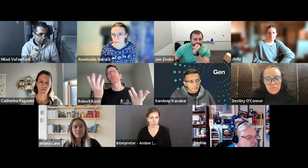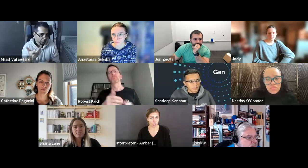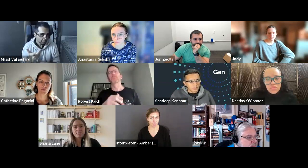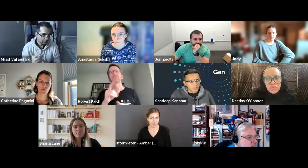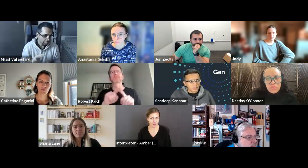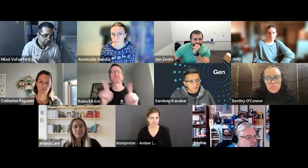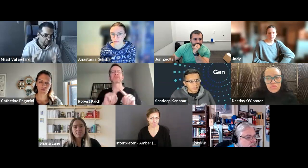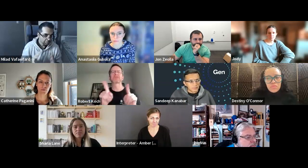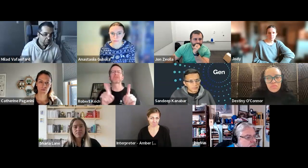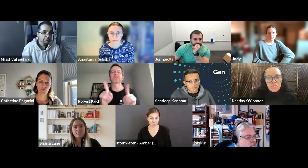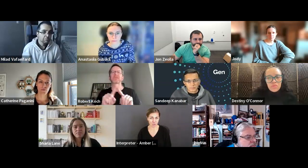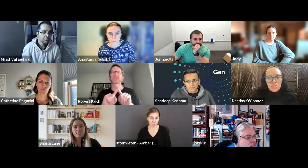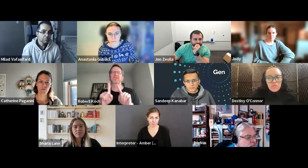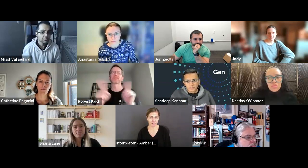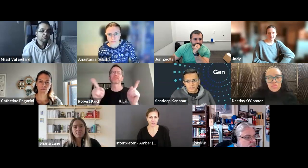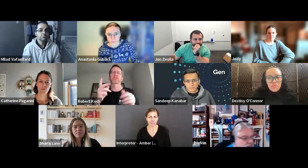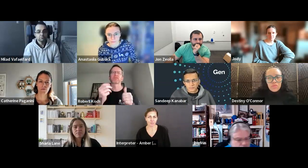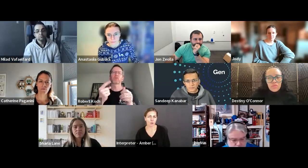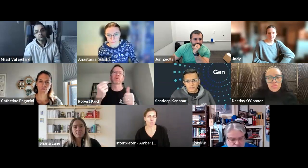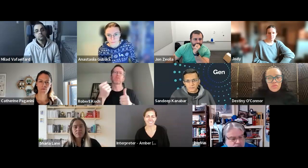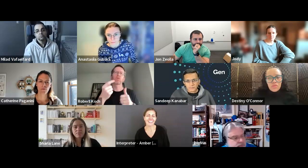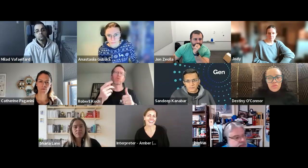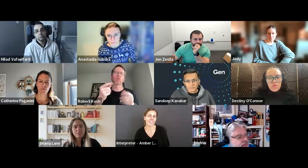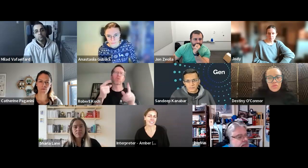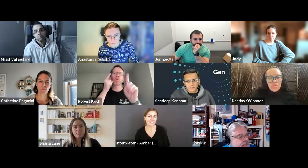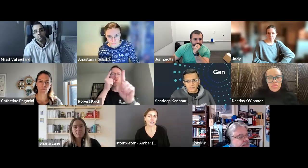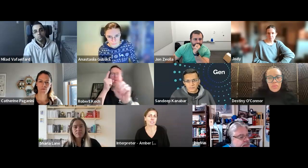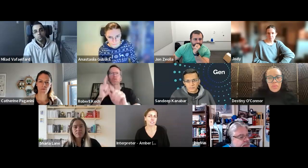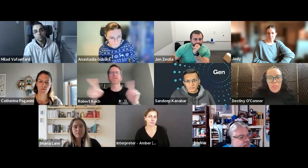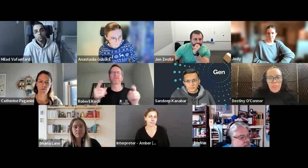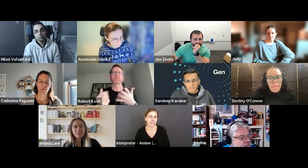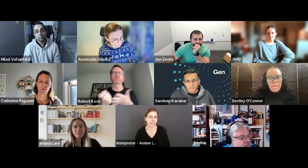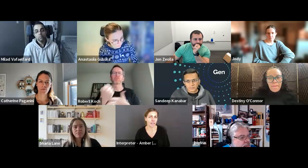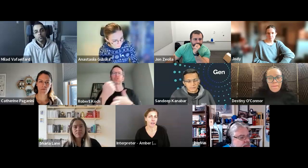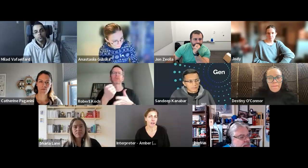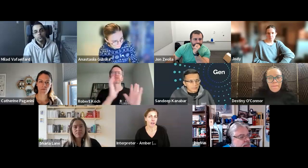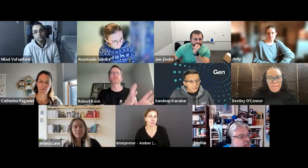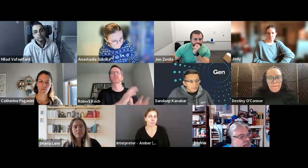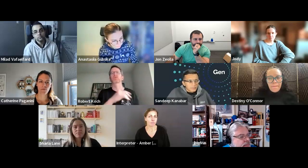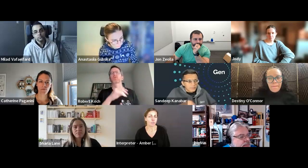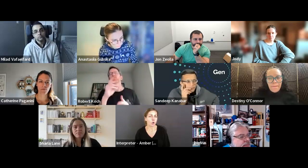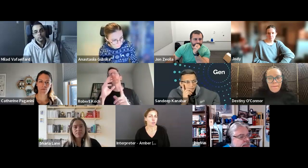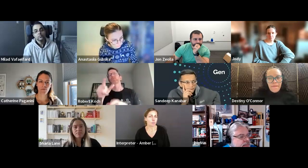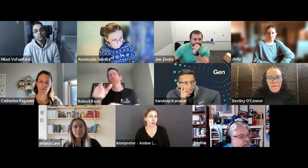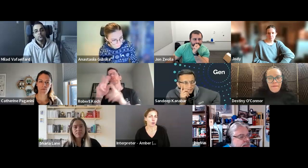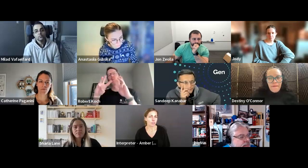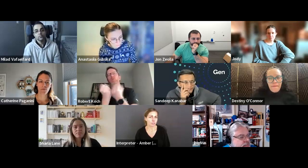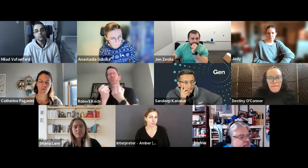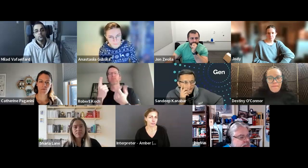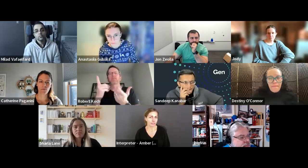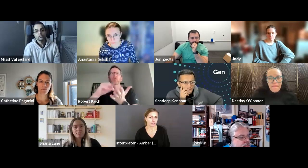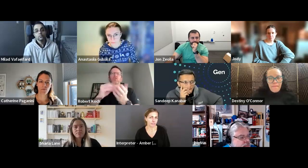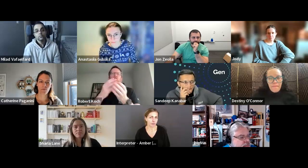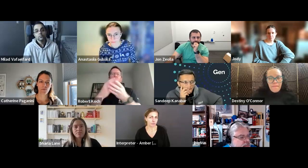in a workshop? Is that mentorship? Rob says, no, that's a little bit differently. The goals and priorities